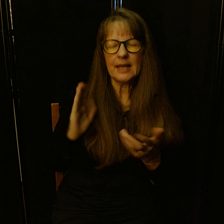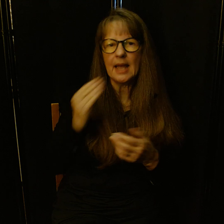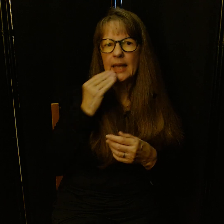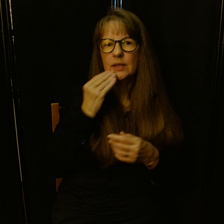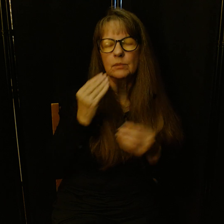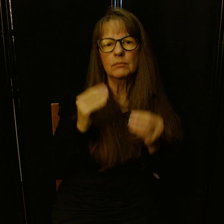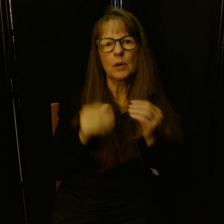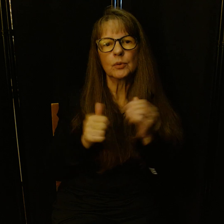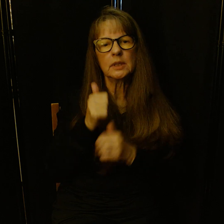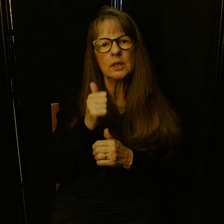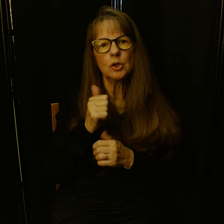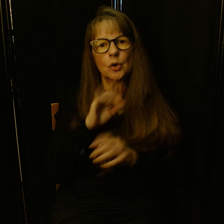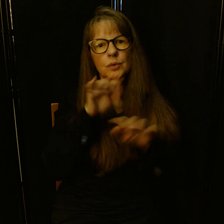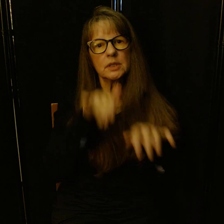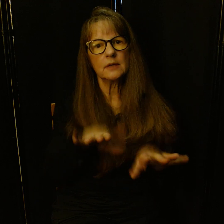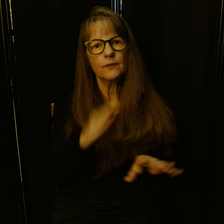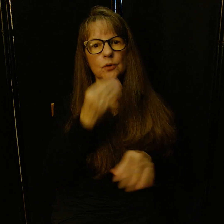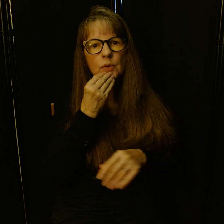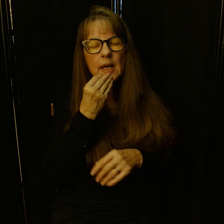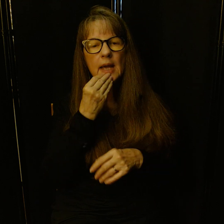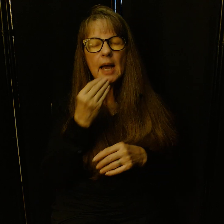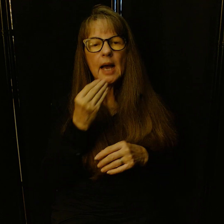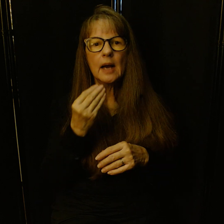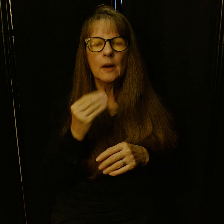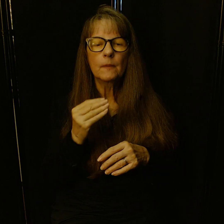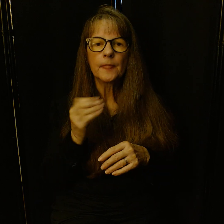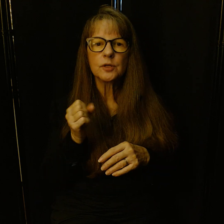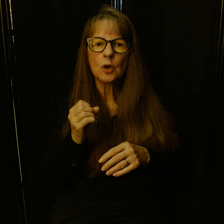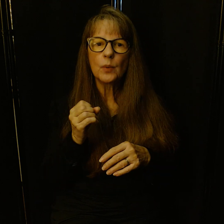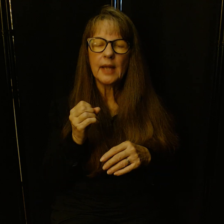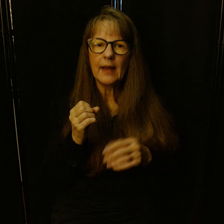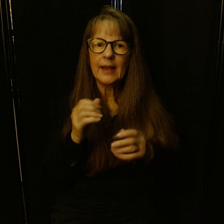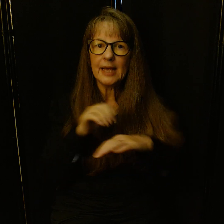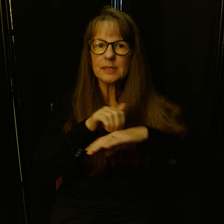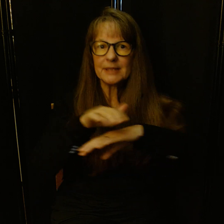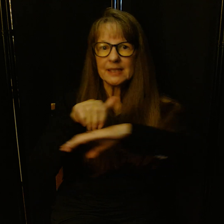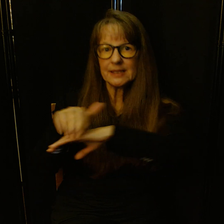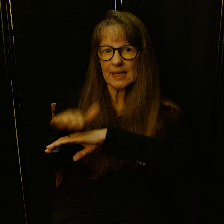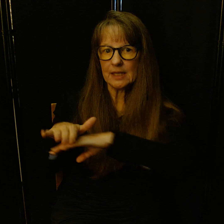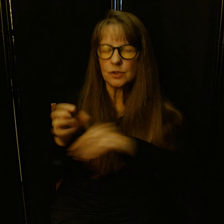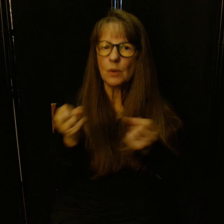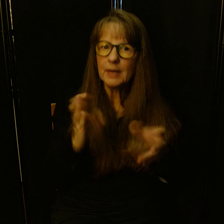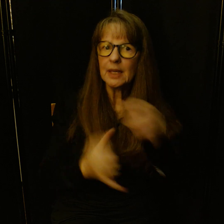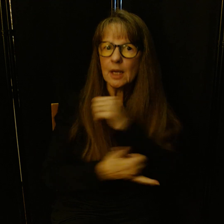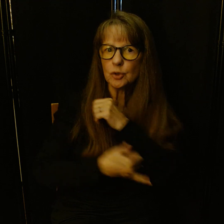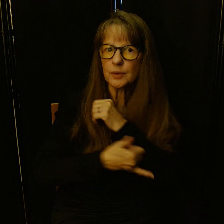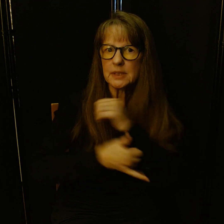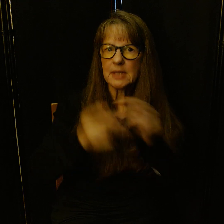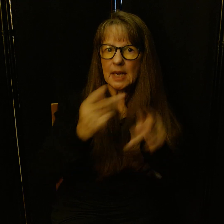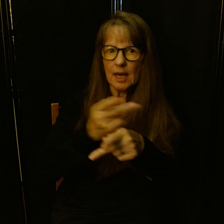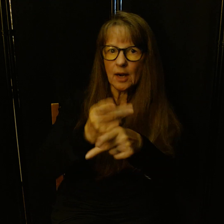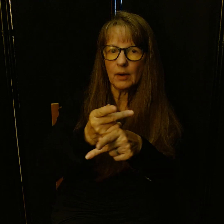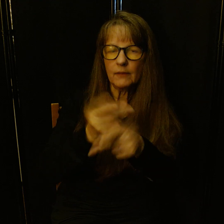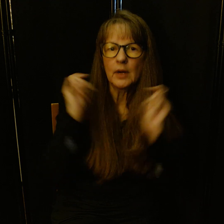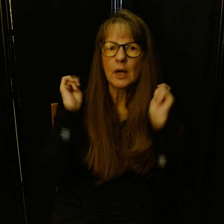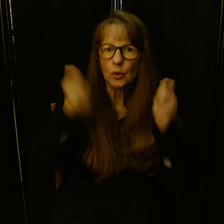ate mostly, seafood. So it has to be sent in. So many countries take care of